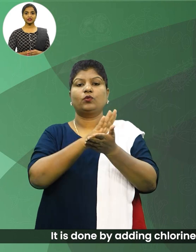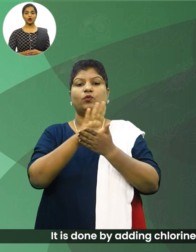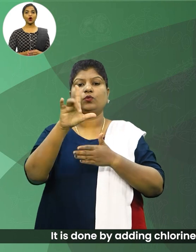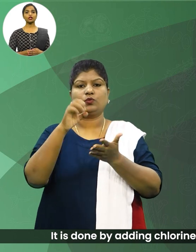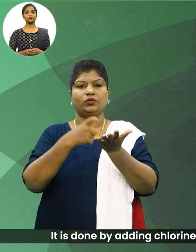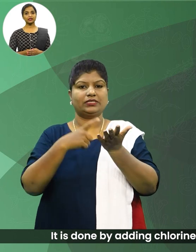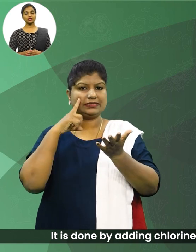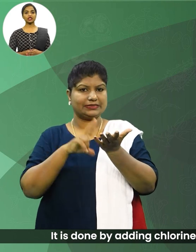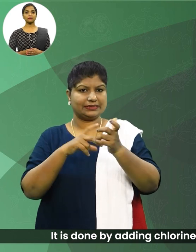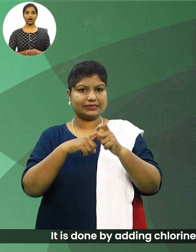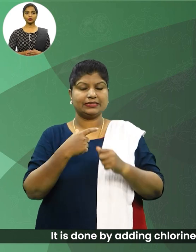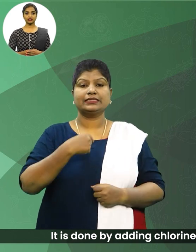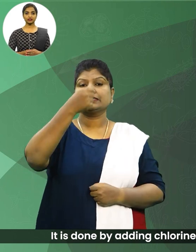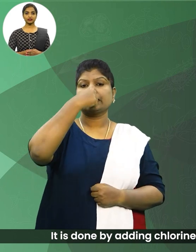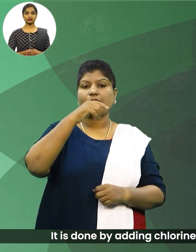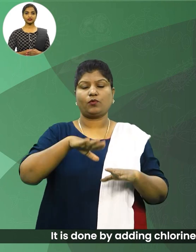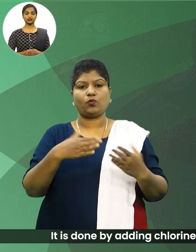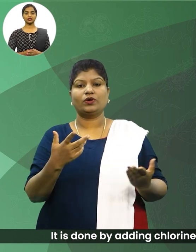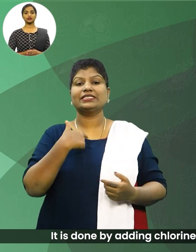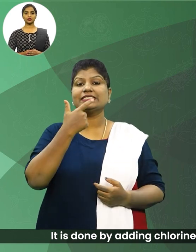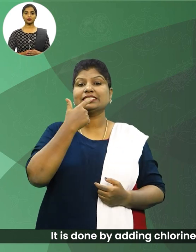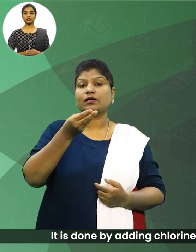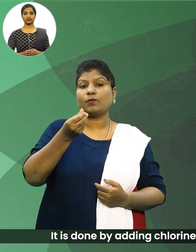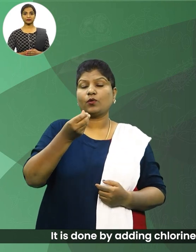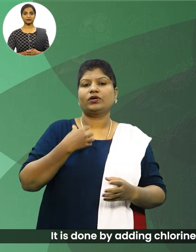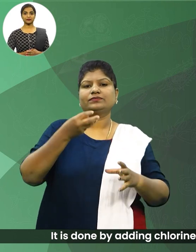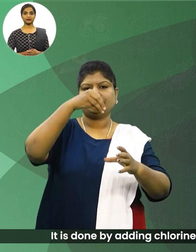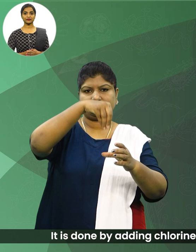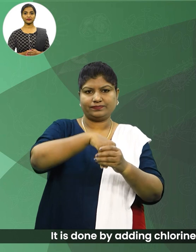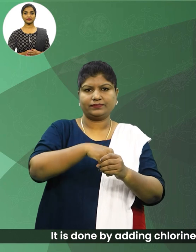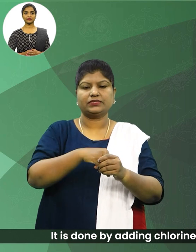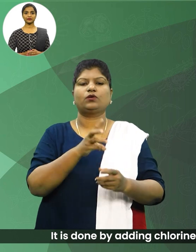or bleaching powder to the water.